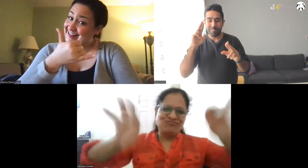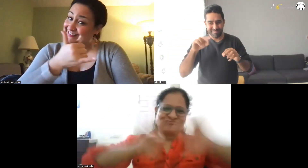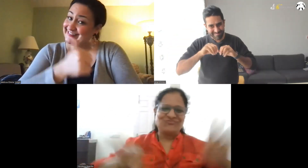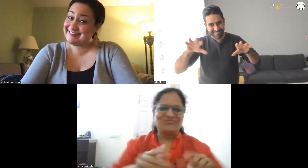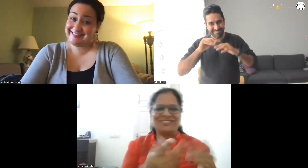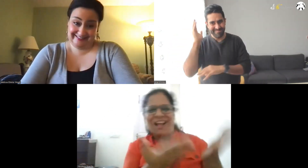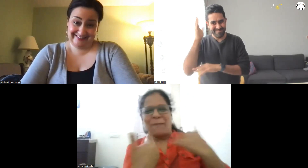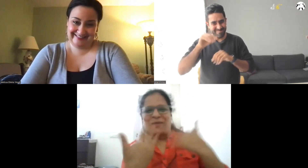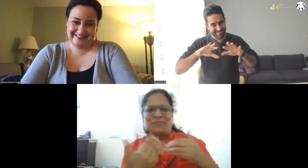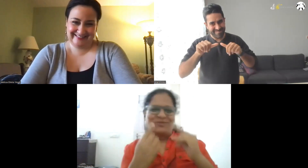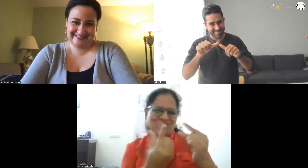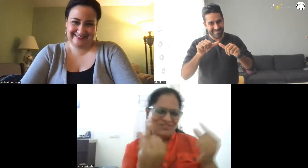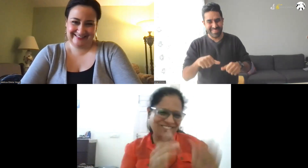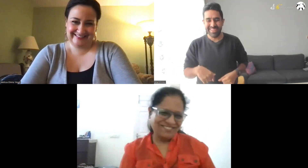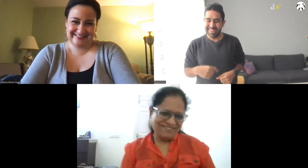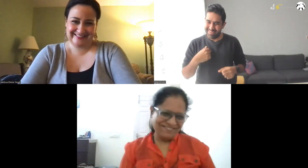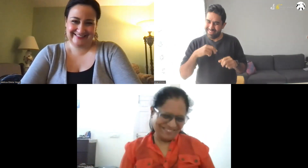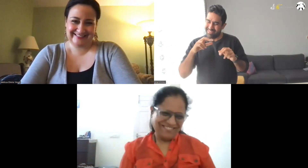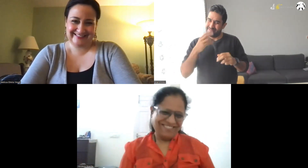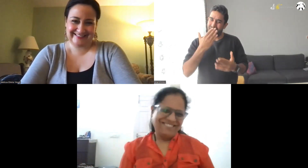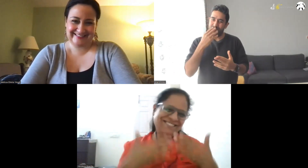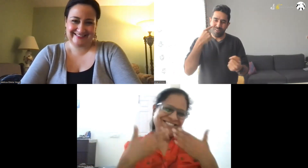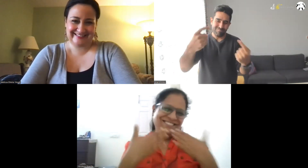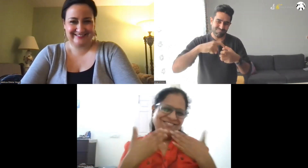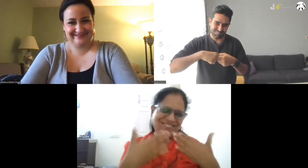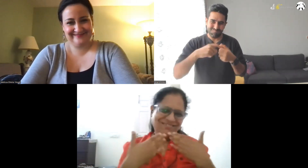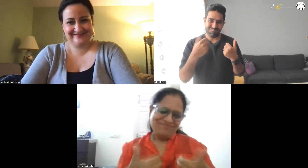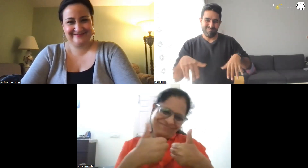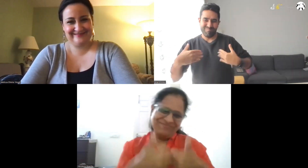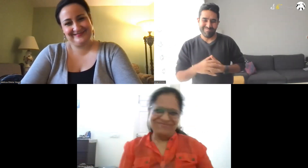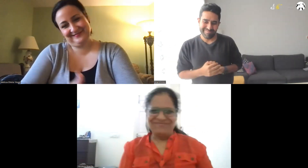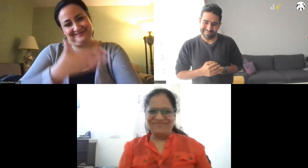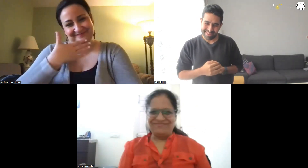Absolutely. I'm definitely going to keep in touch and hope you come to India.